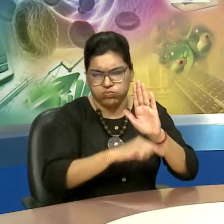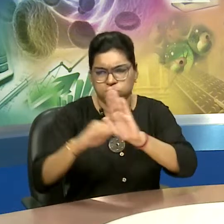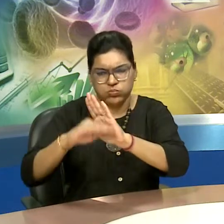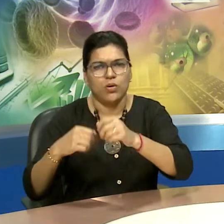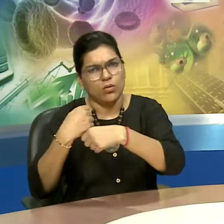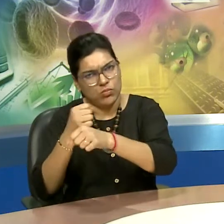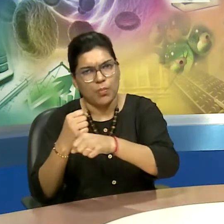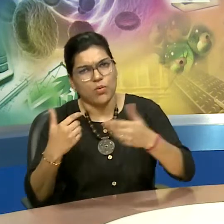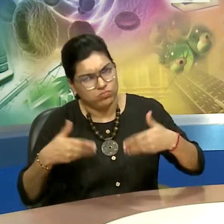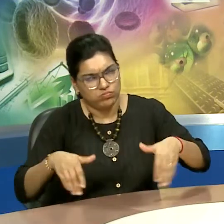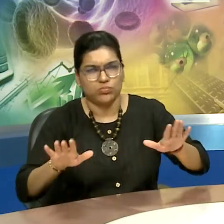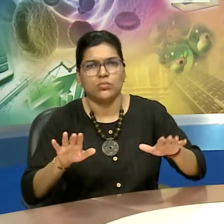and legislate